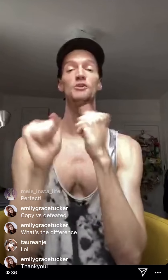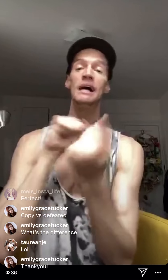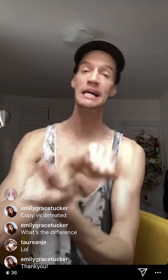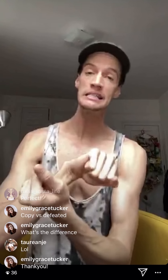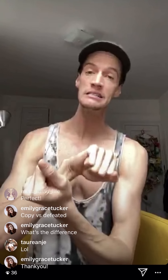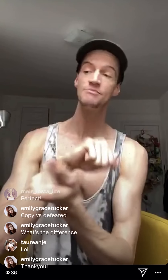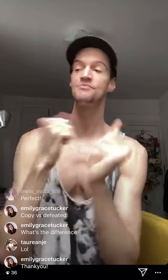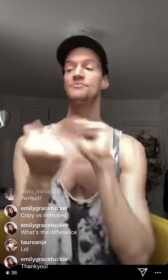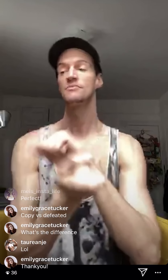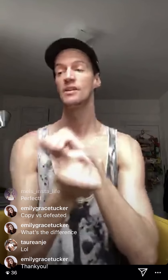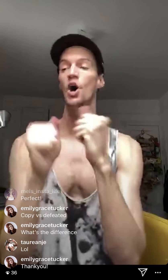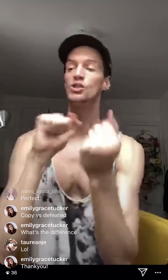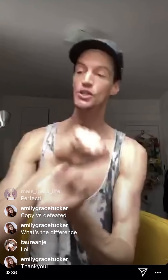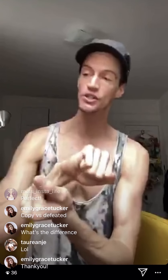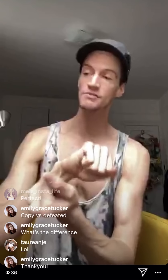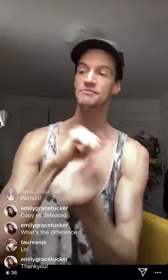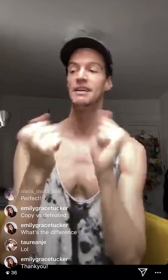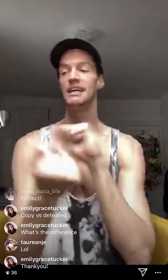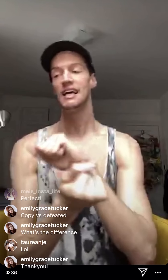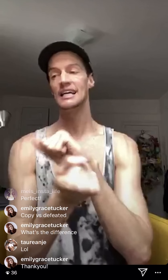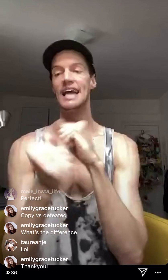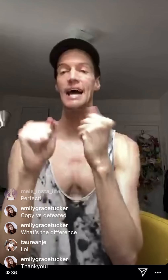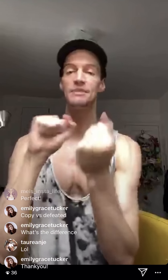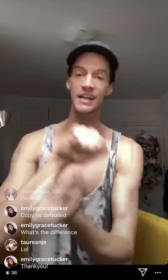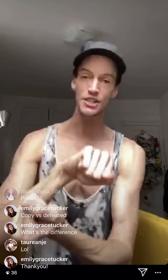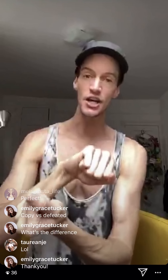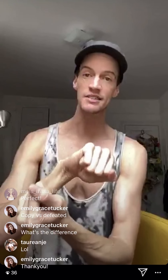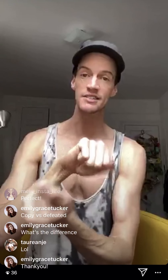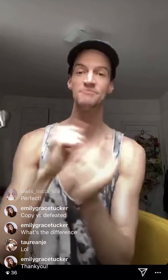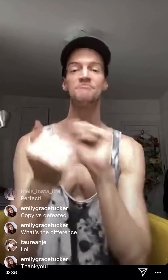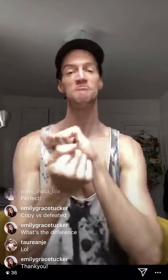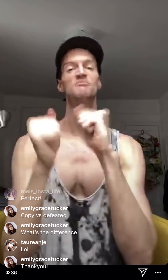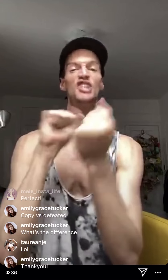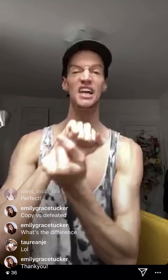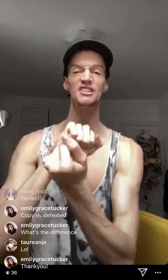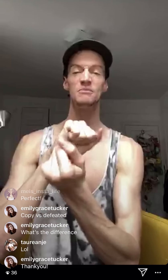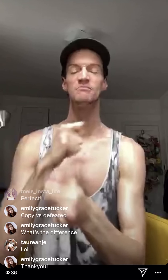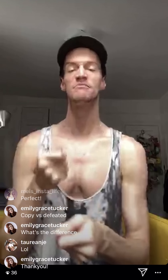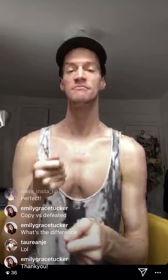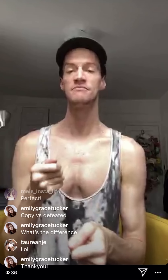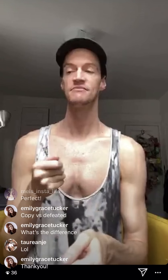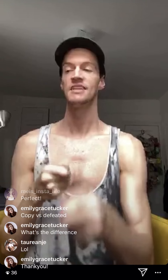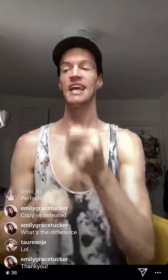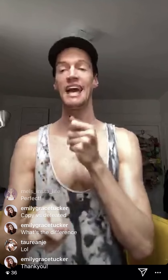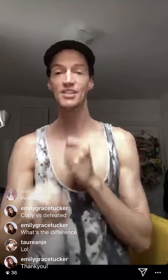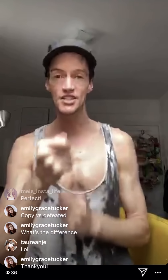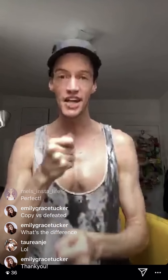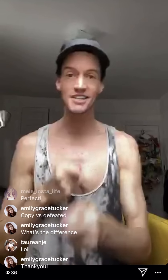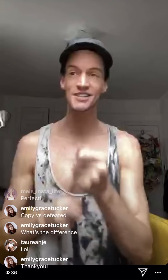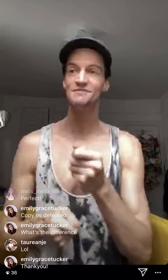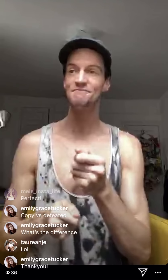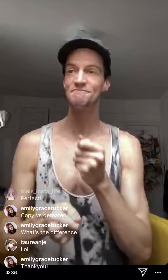mind, alter, adapt, adjust, change, exchange.